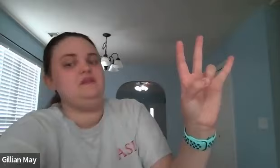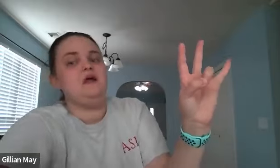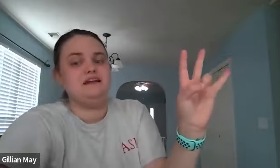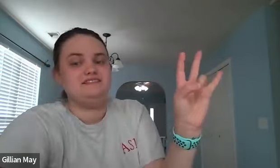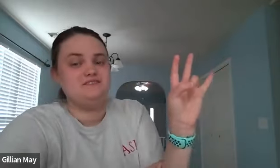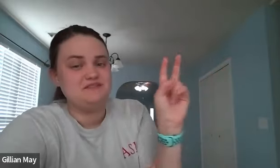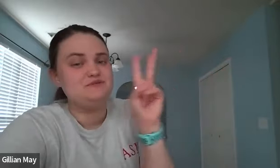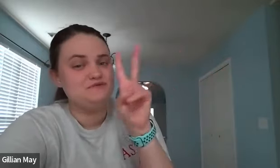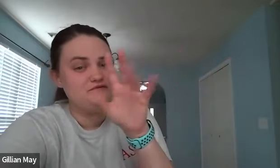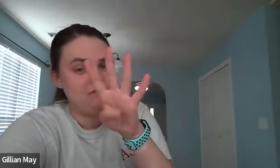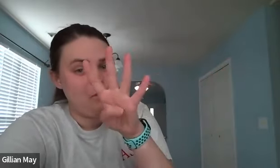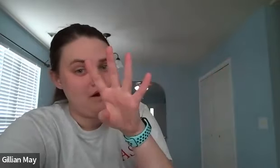All right, so this was